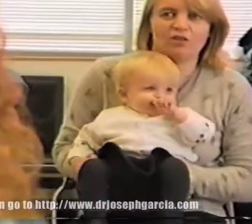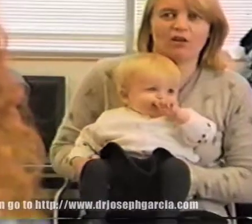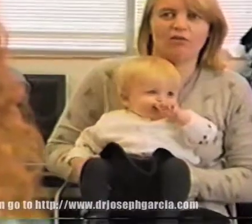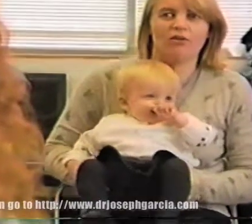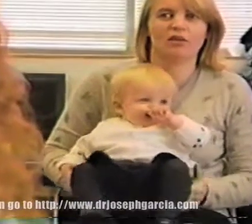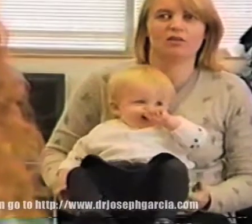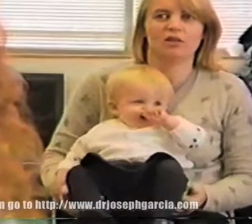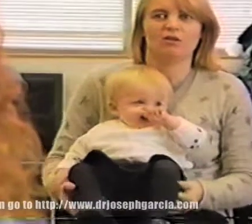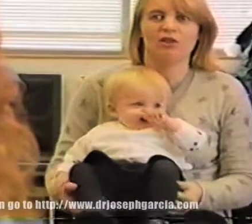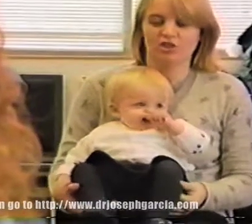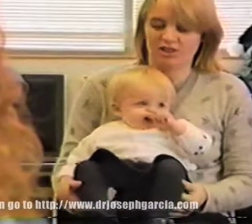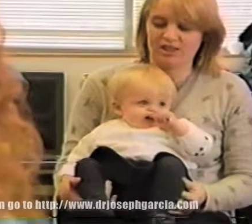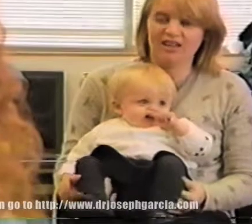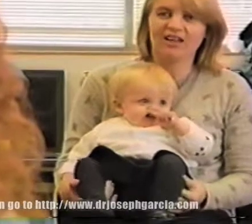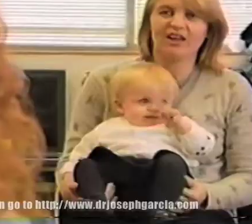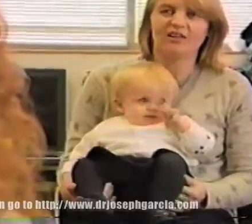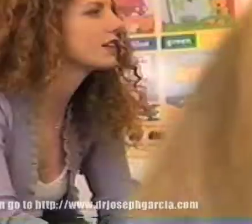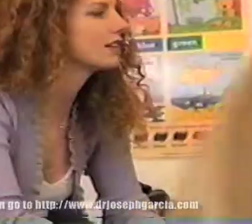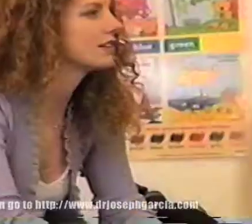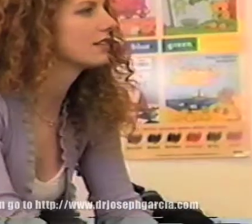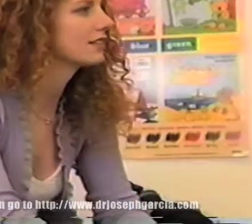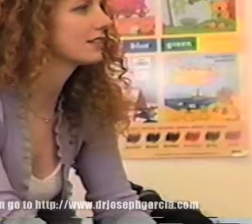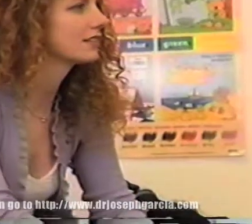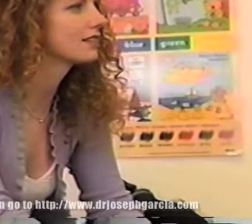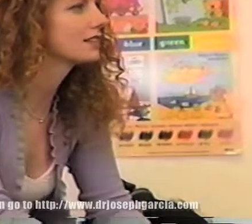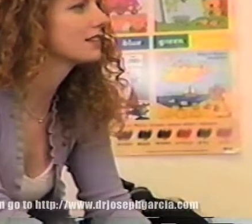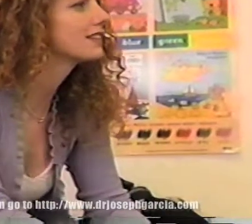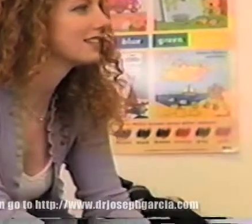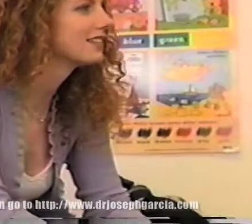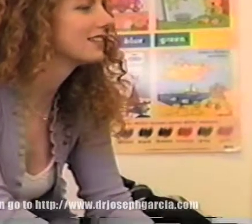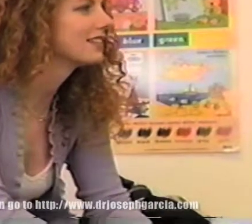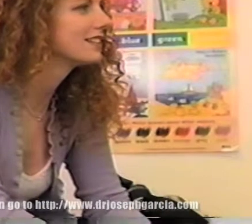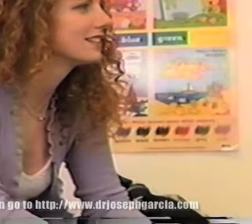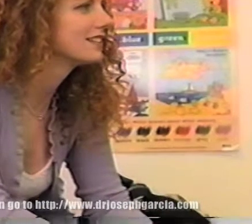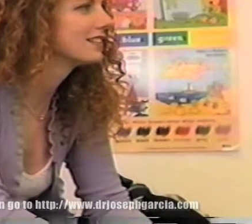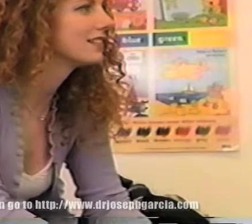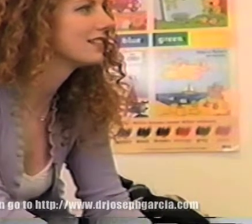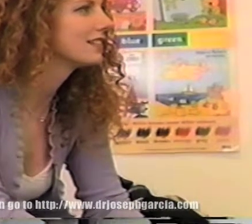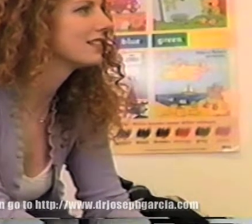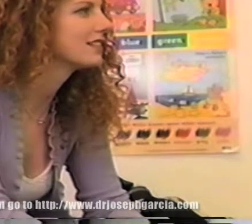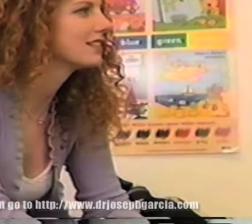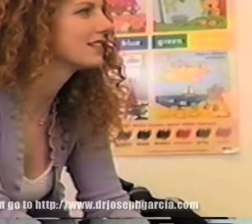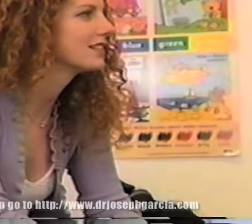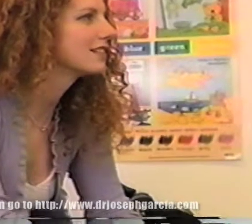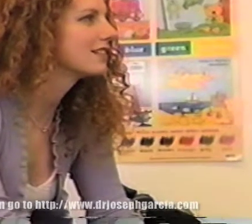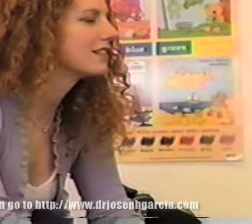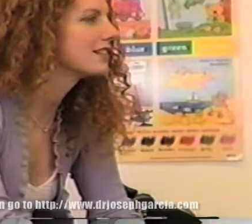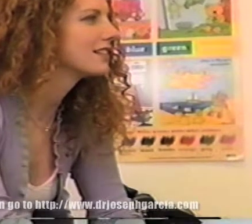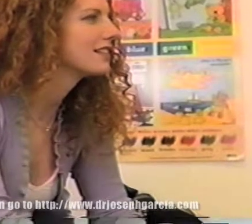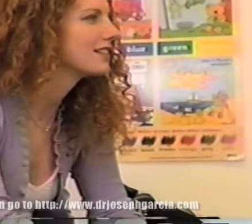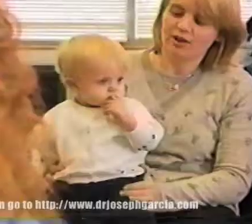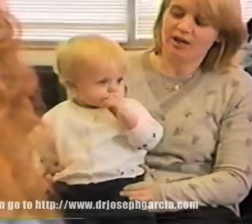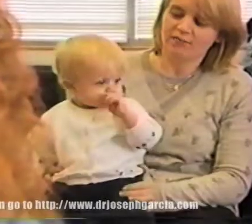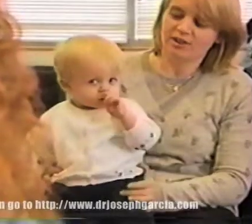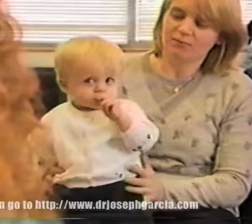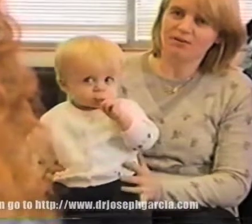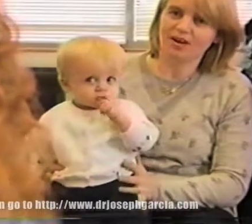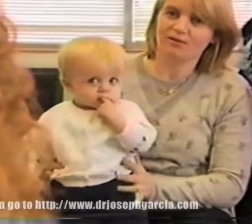out of things, out of just daily life, and when she's not well, and she'll tell me she wants more, and she'll tell me she's finished. But sometimes